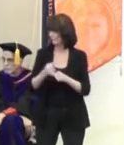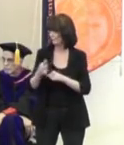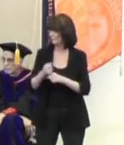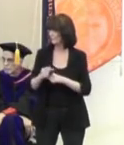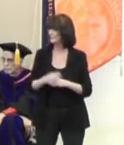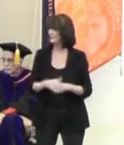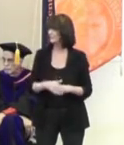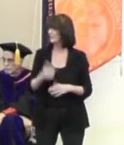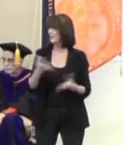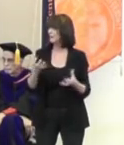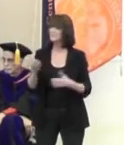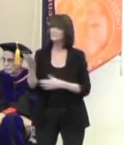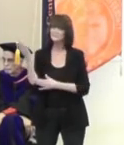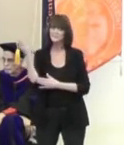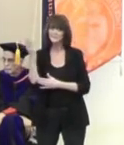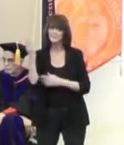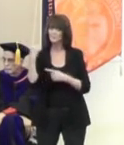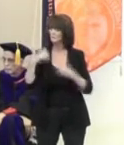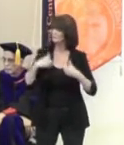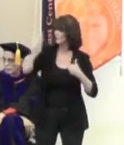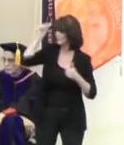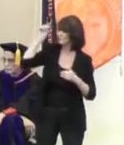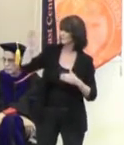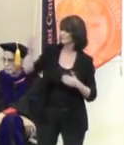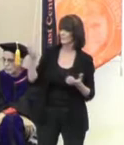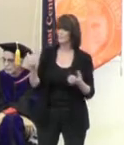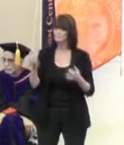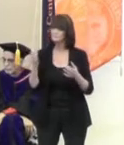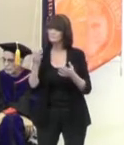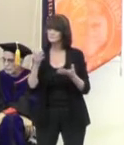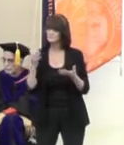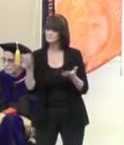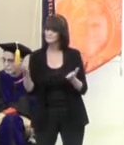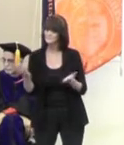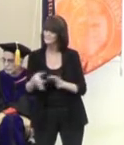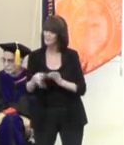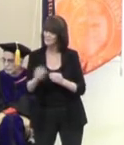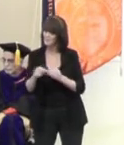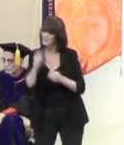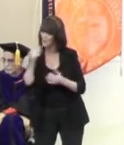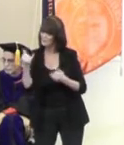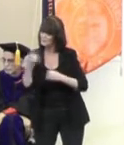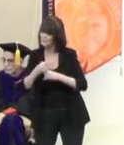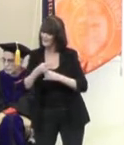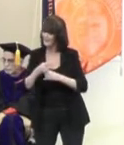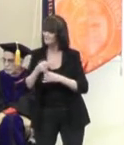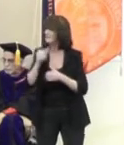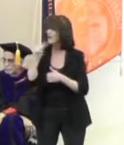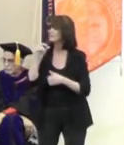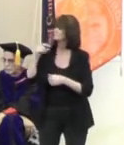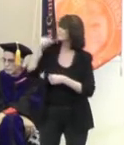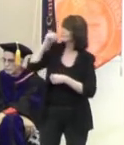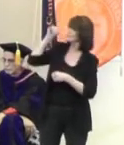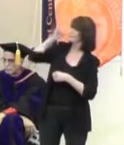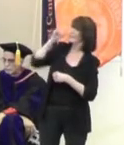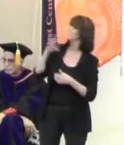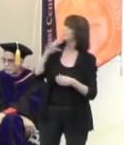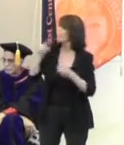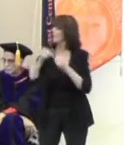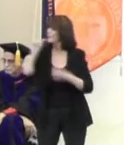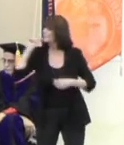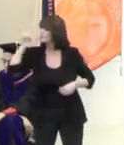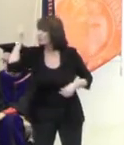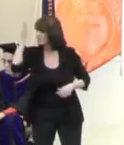I want to speak to the young adults. I want to talk about, not today or yesterday, I want to talk about tomorrow. And that's my